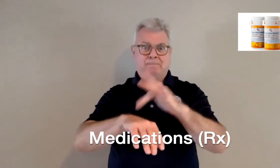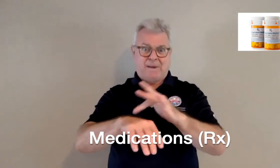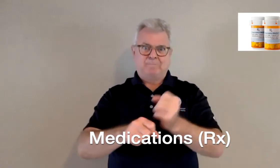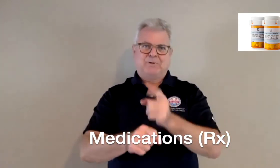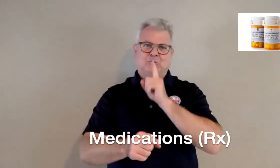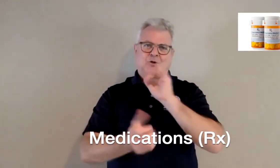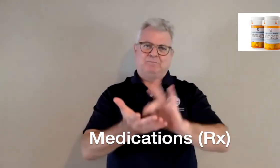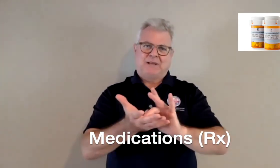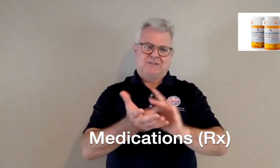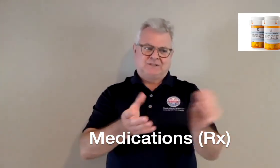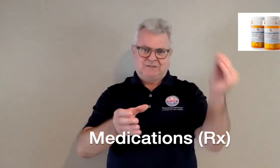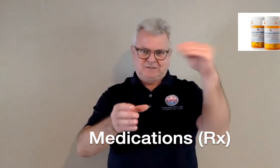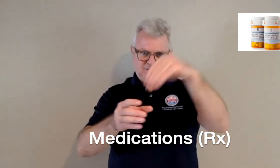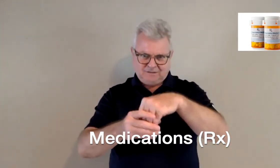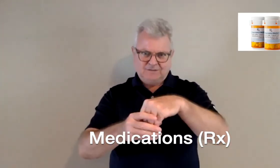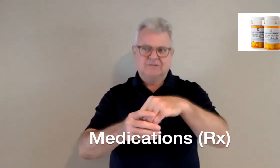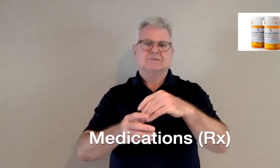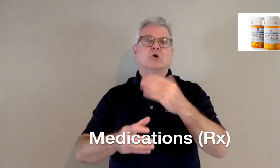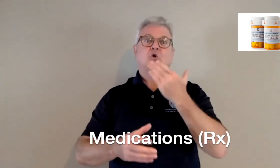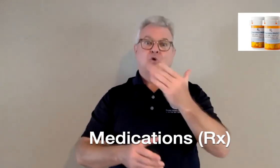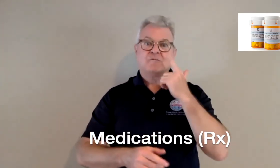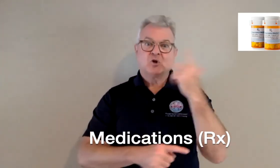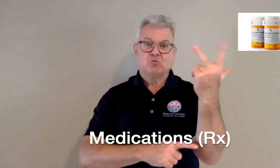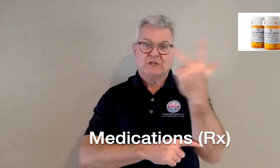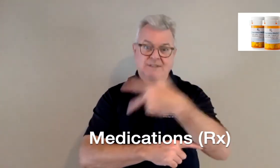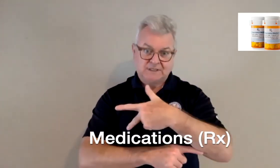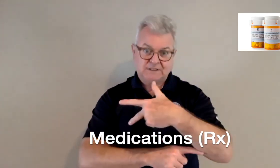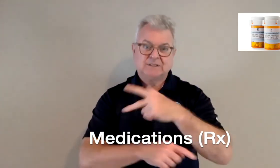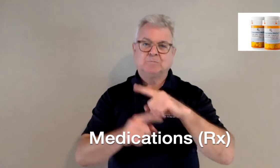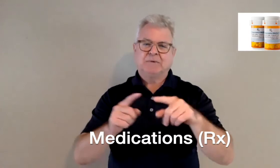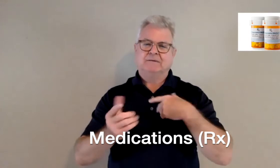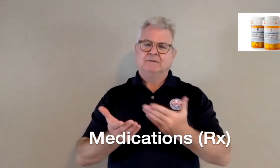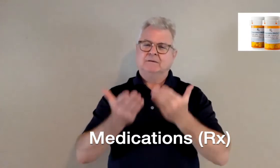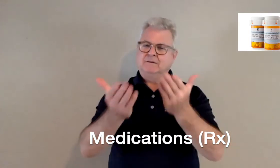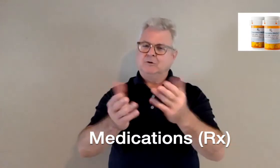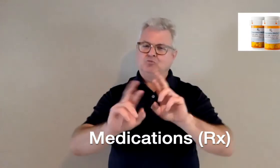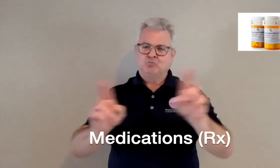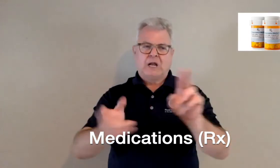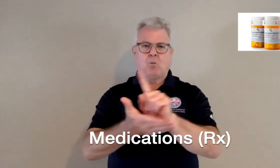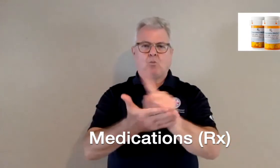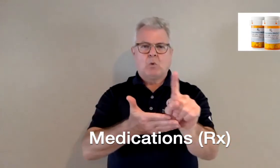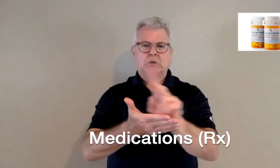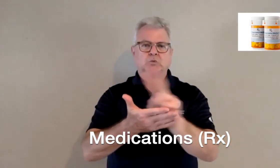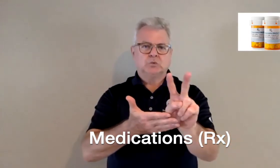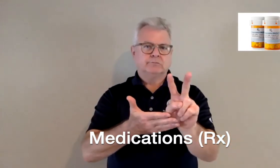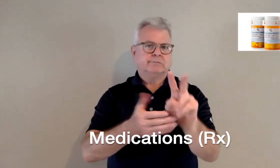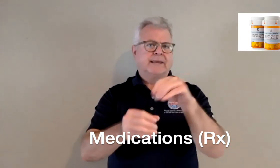have grandparents or anyone with medical needs, it's important to have enough medication for 3 days. I